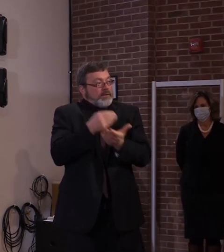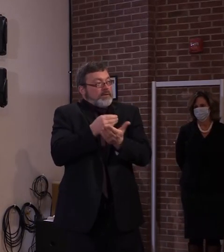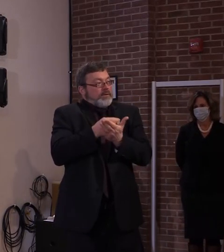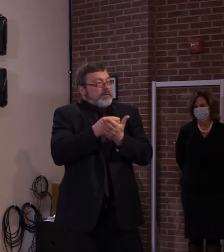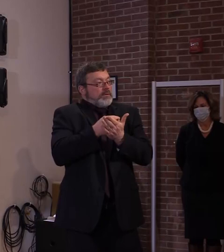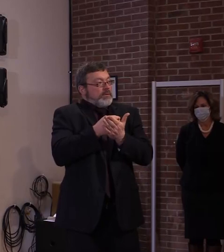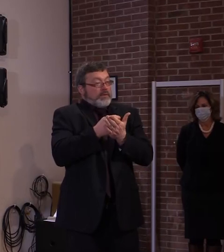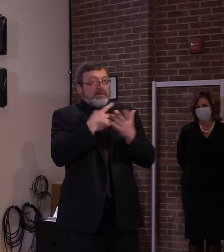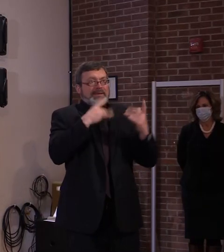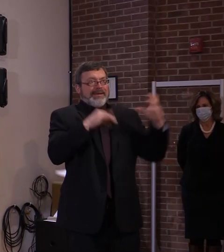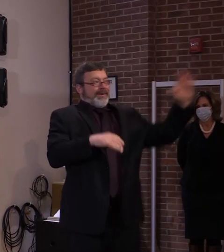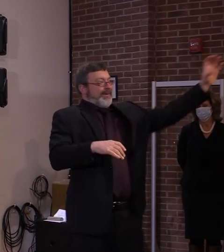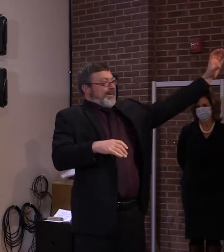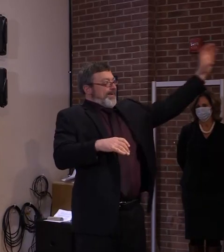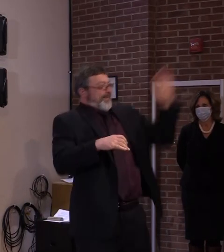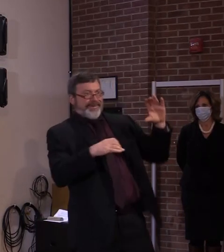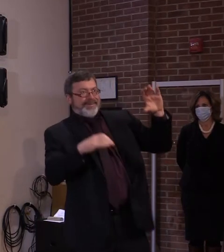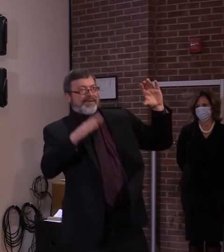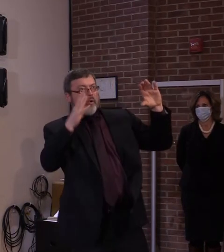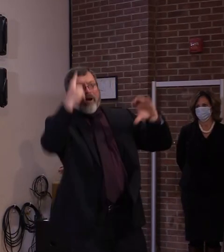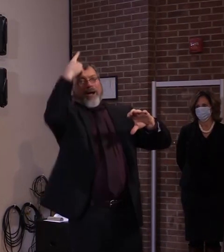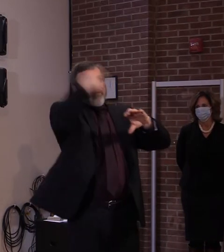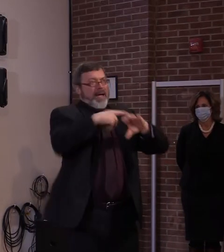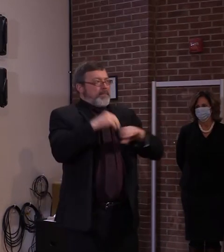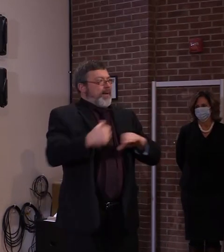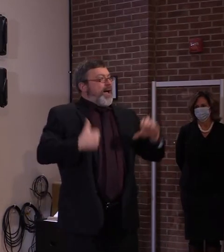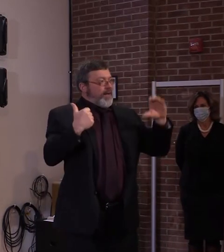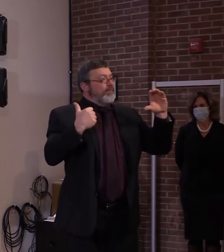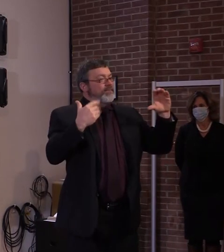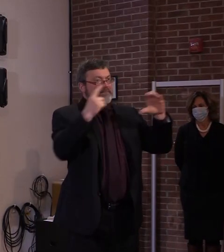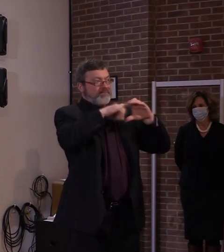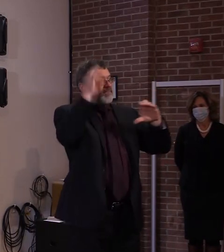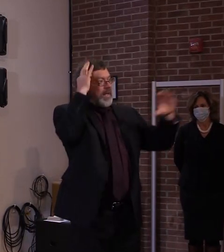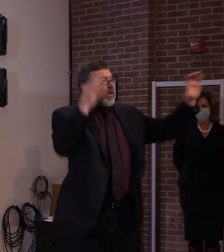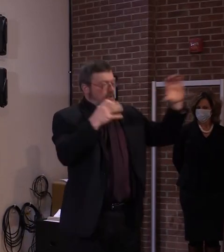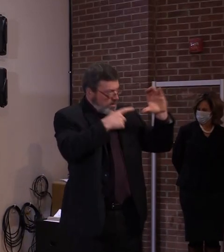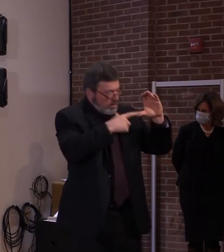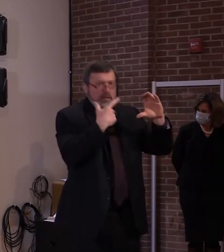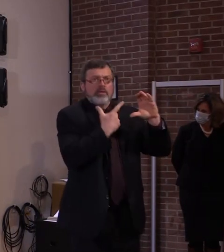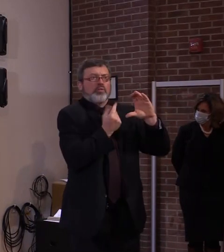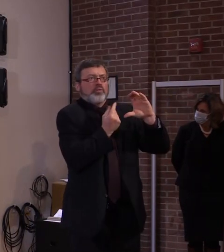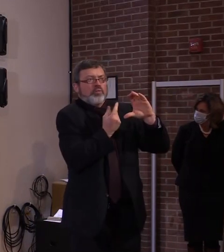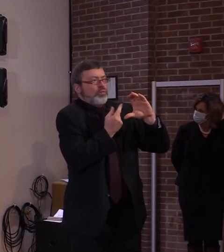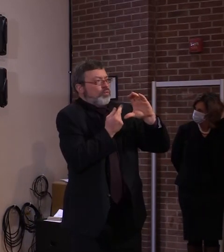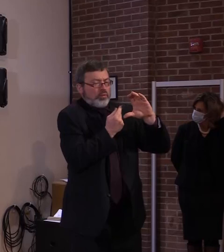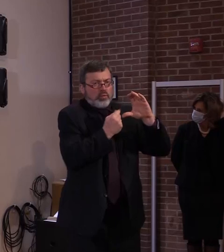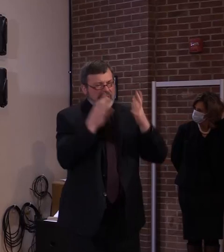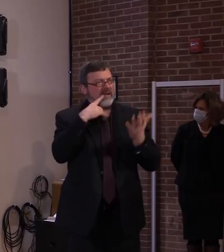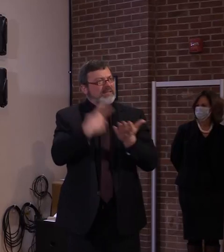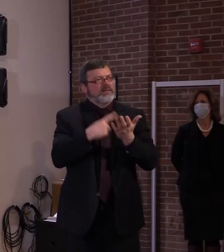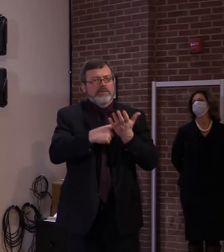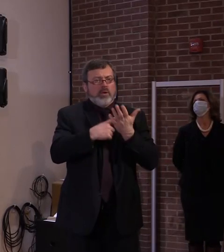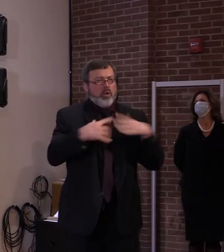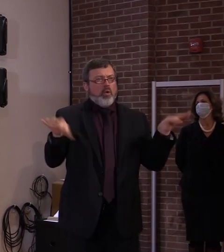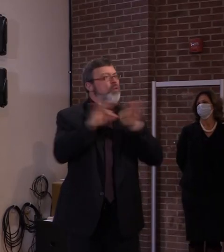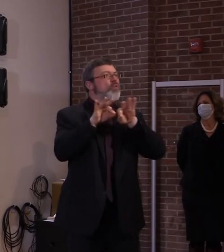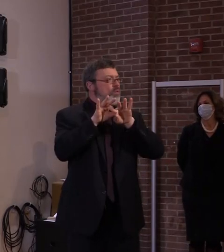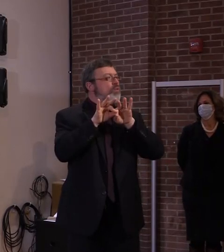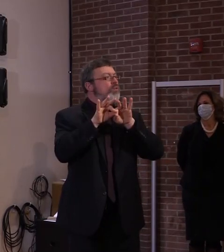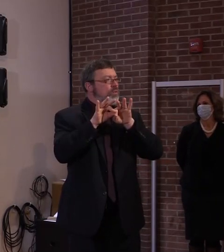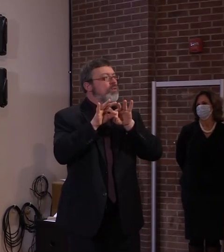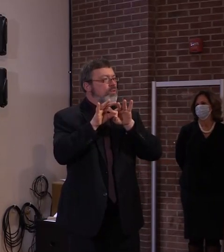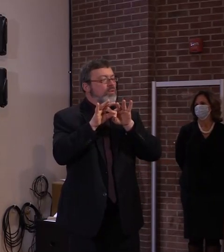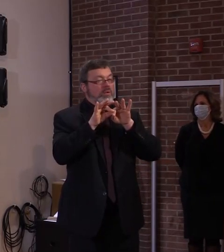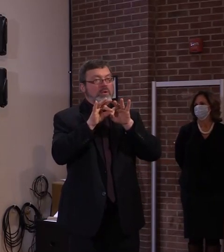once-in-a-lifetime money that is coming from the federal government, and how do we invest that wisely so we get the best return on that, and how do we